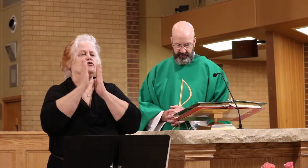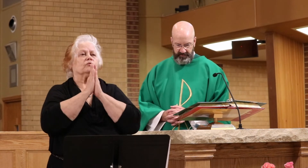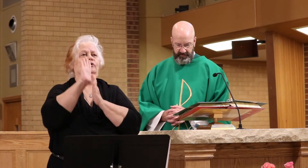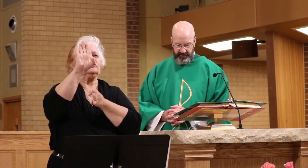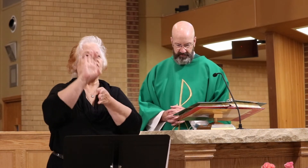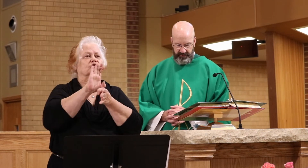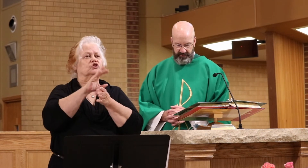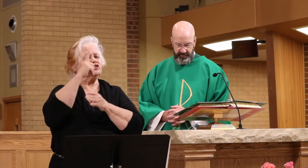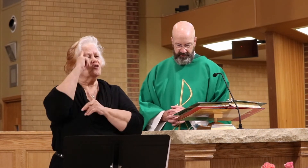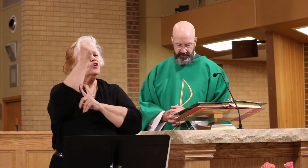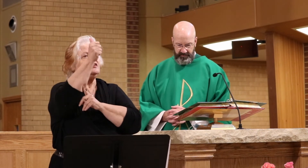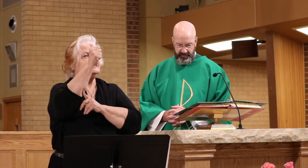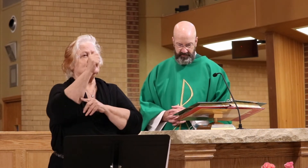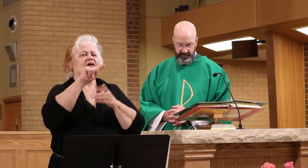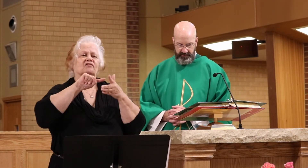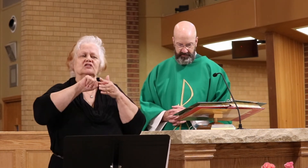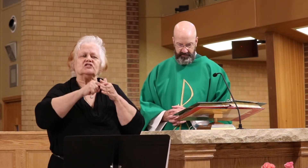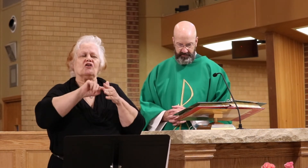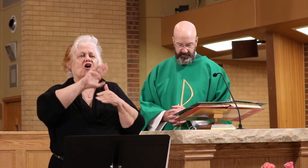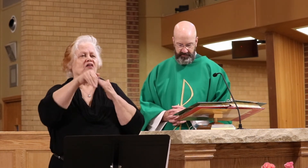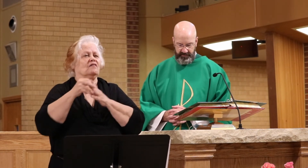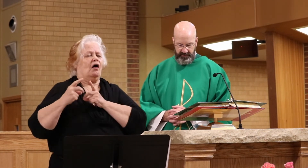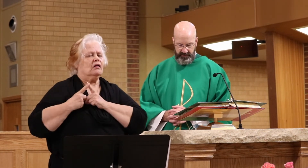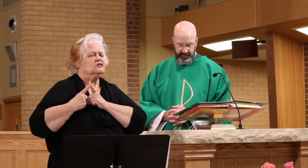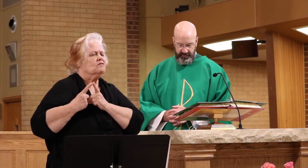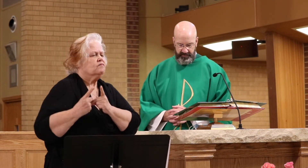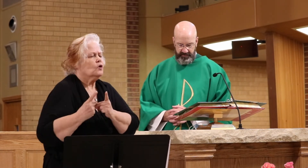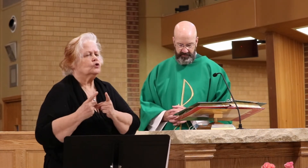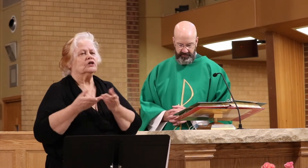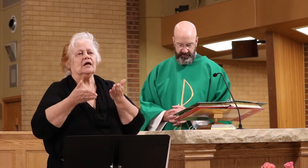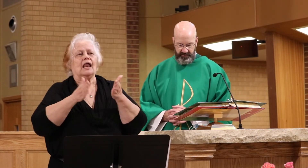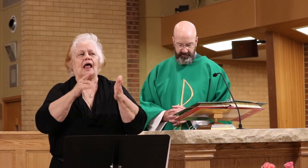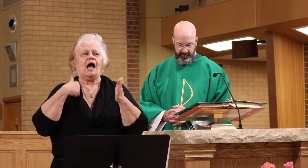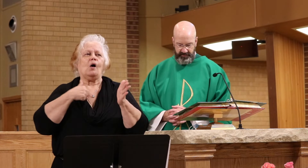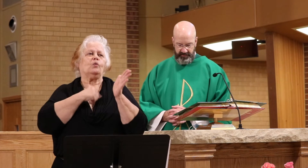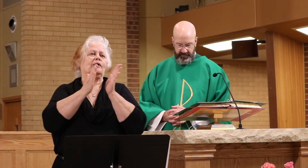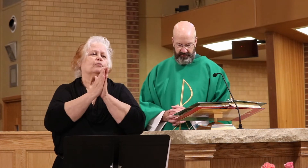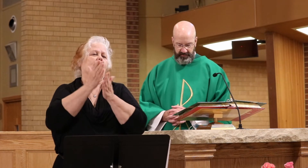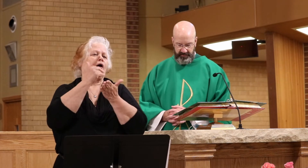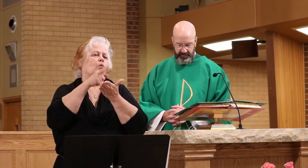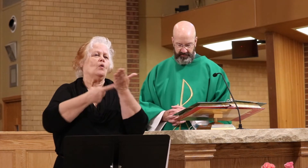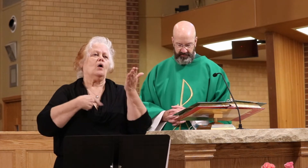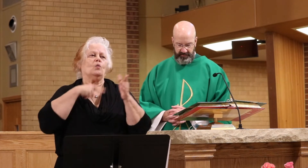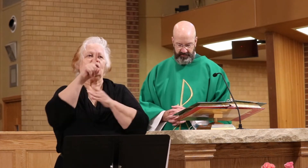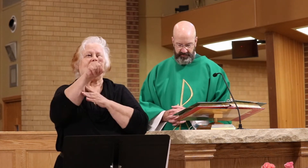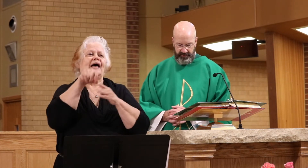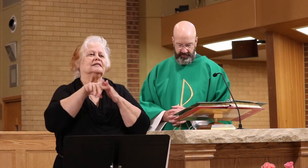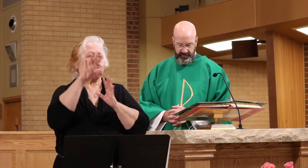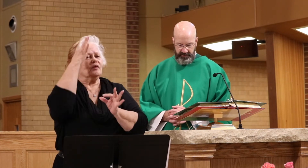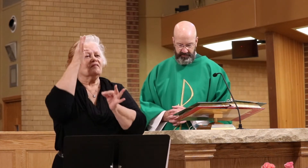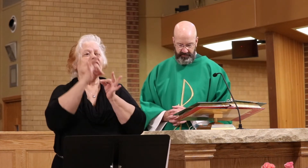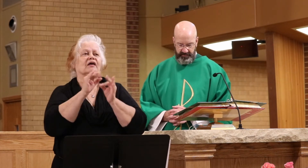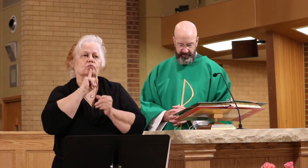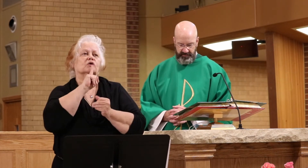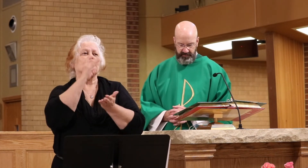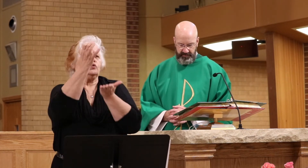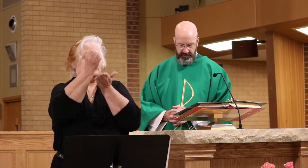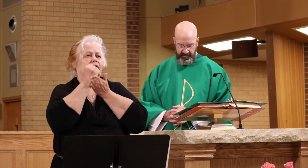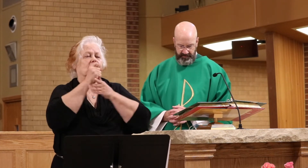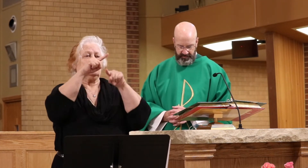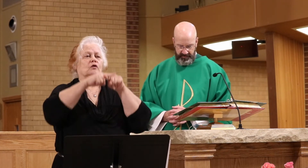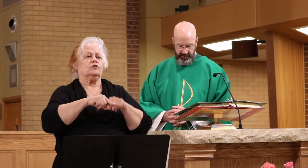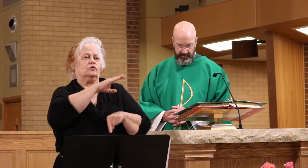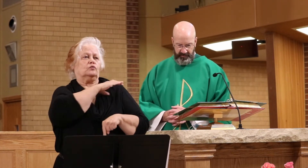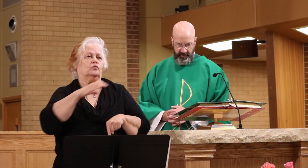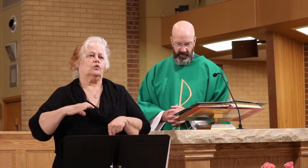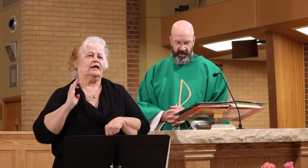you yourself are the source of all devotion, and grant, we pray, that what we ask in faith can be truly obtained through Christ